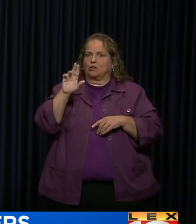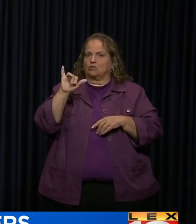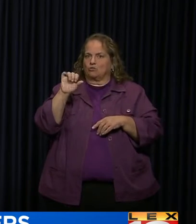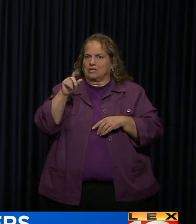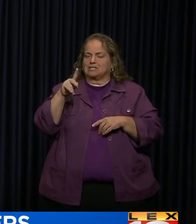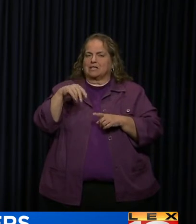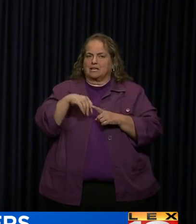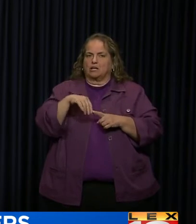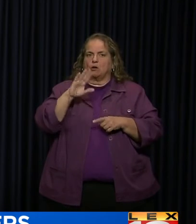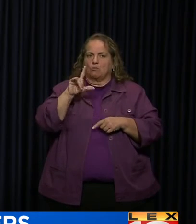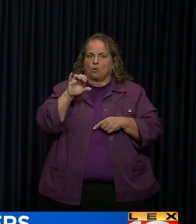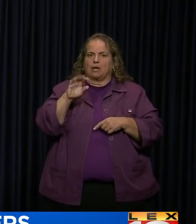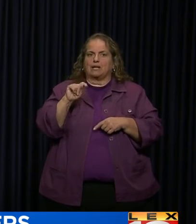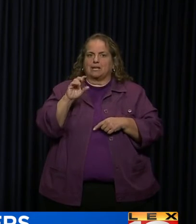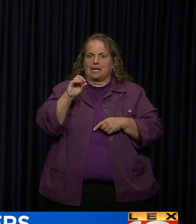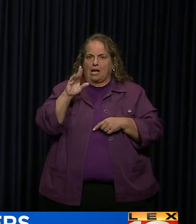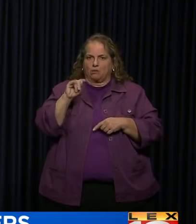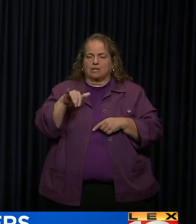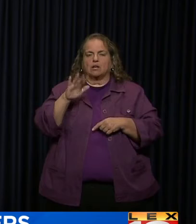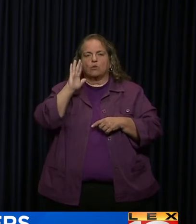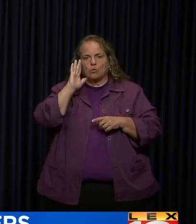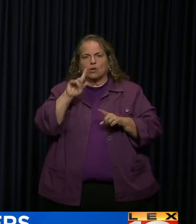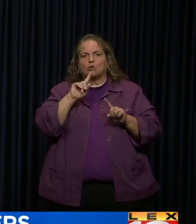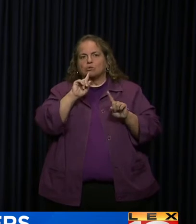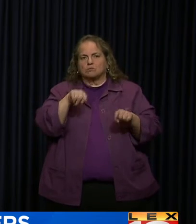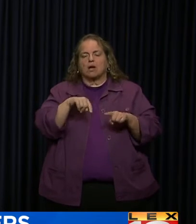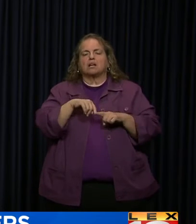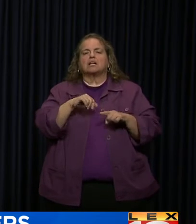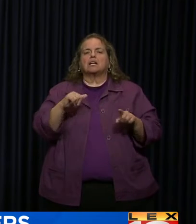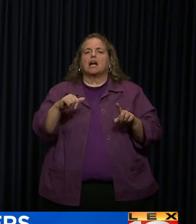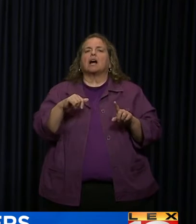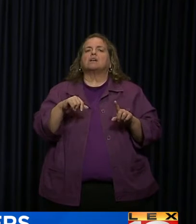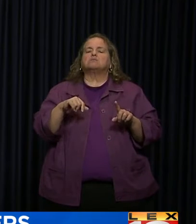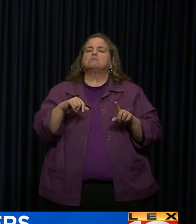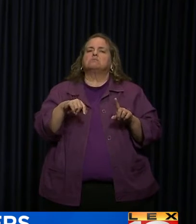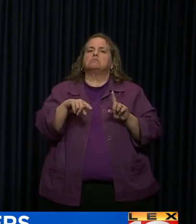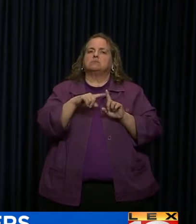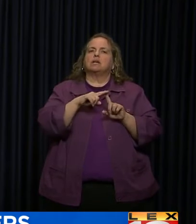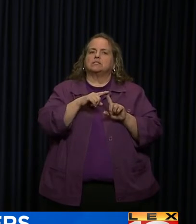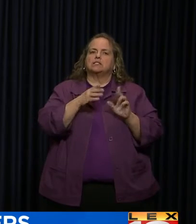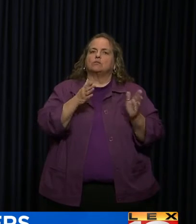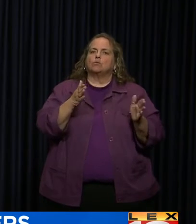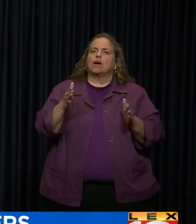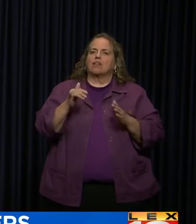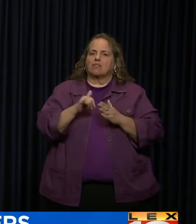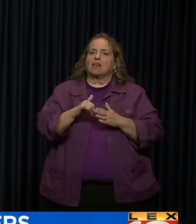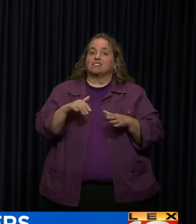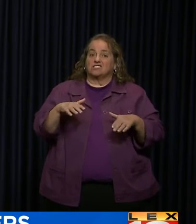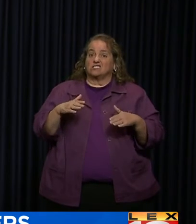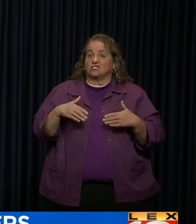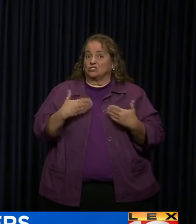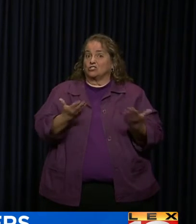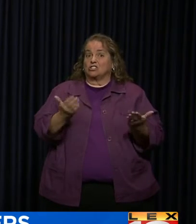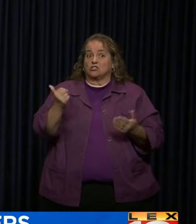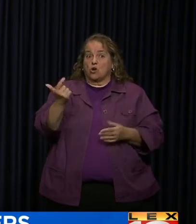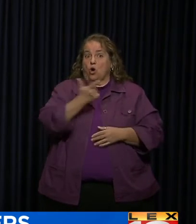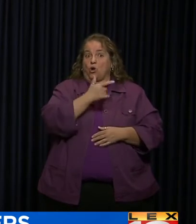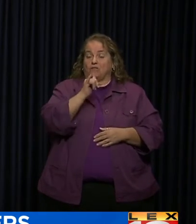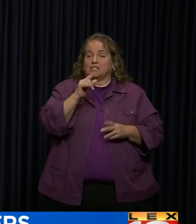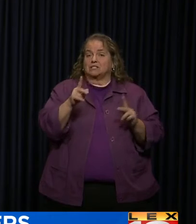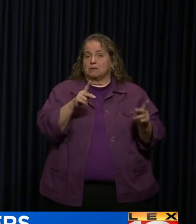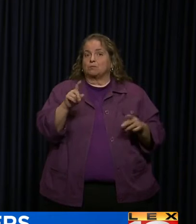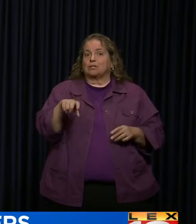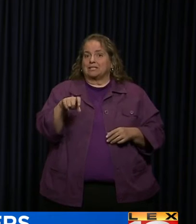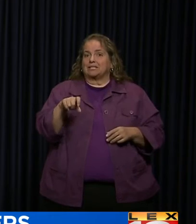Bullock County is going to respond in a positive way that suggests that all of these folks